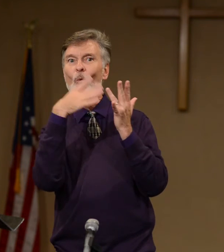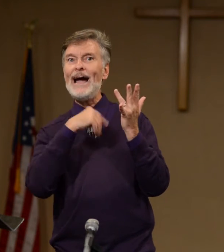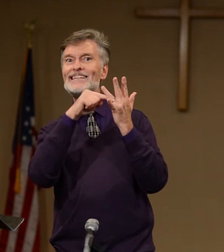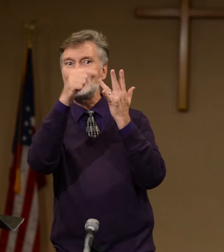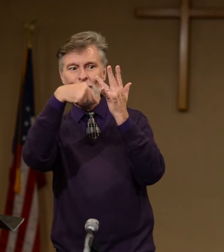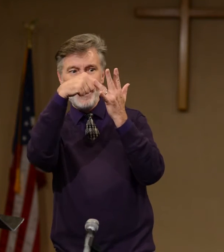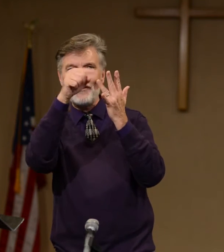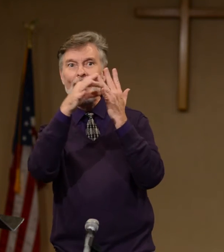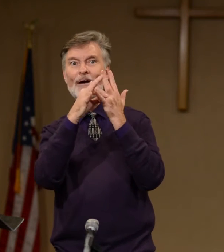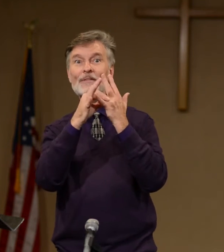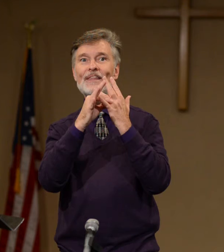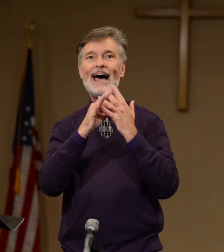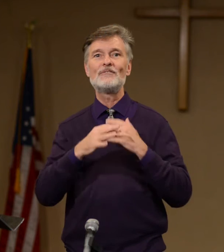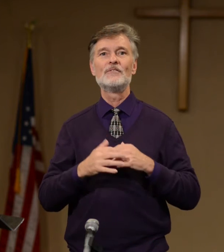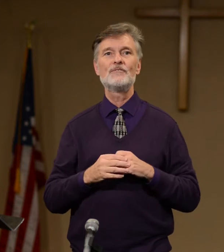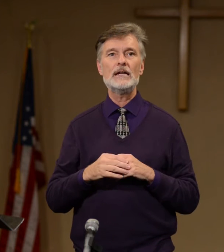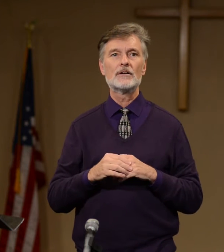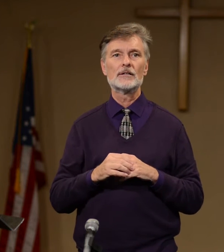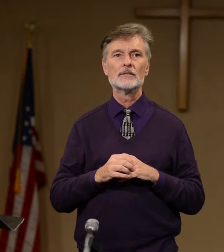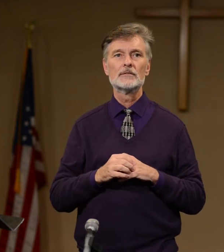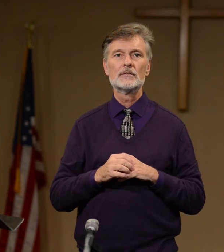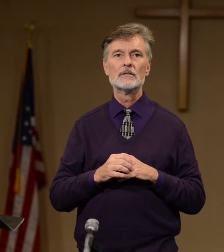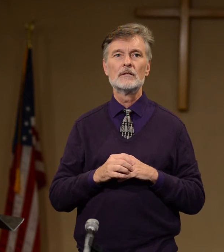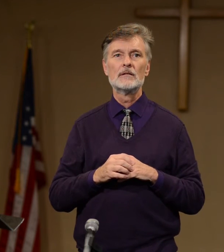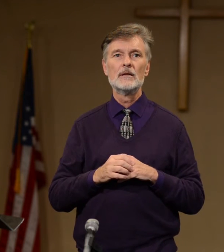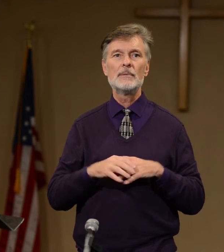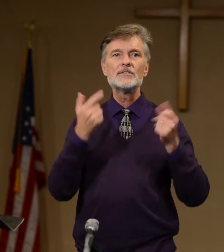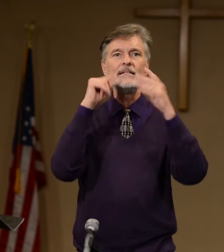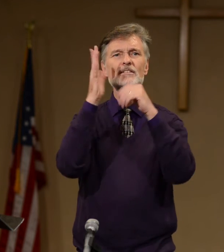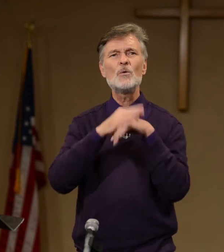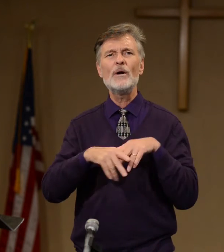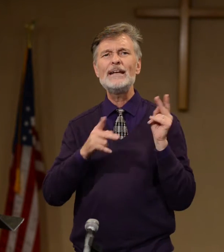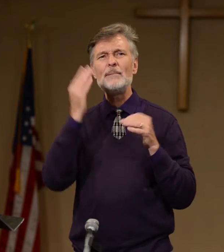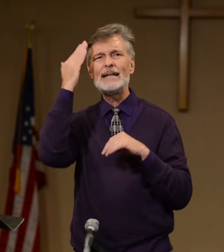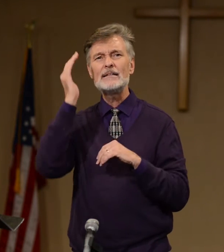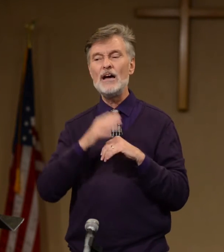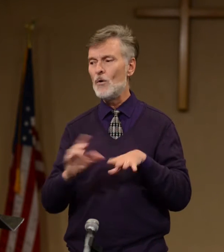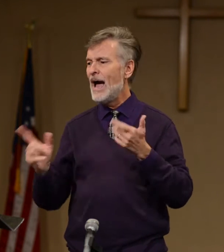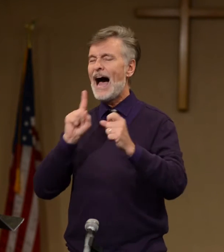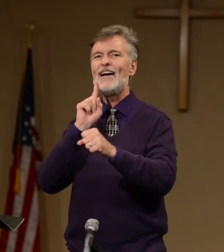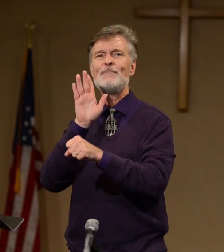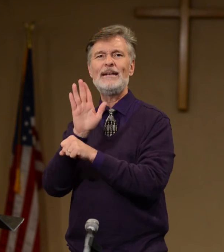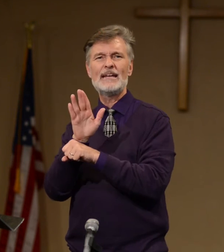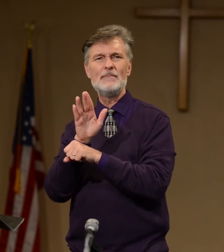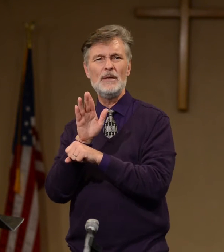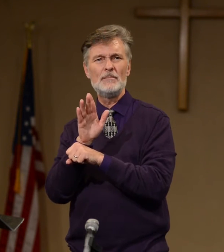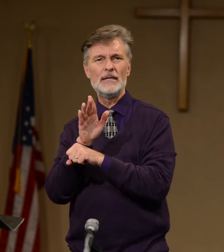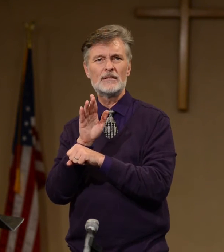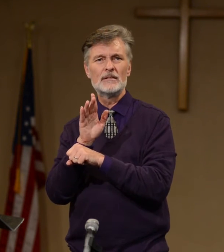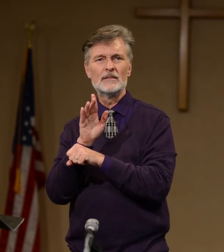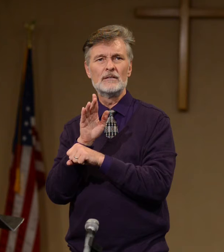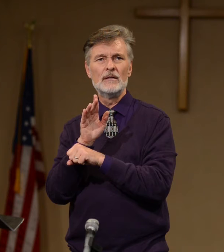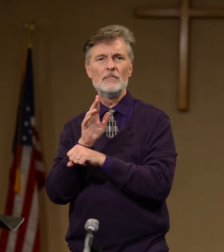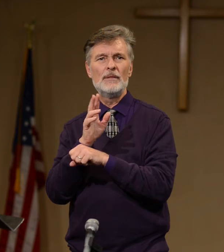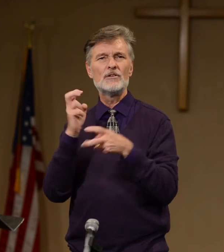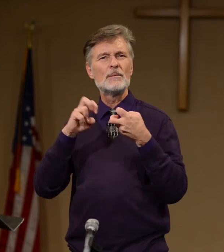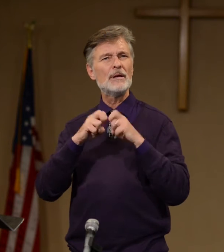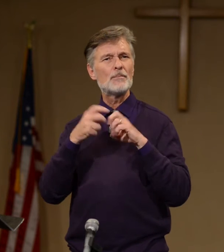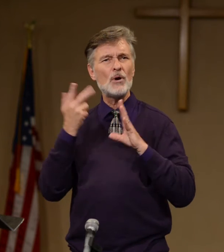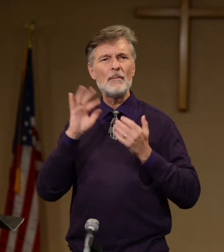white spot around that finger, because he doesn't want anybody to know, I've made a commitment. But there's a big problem